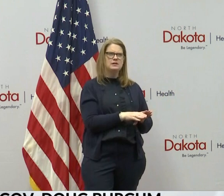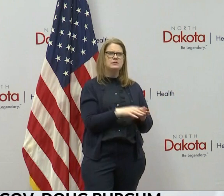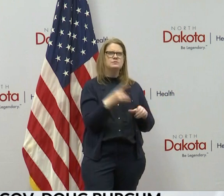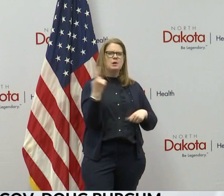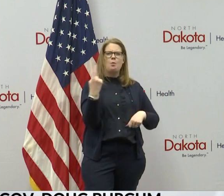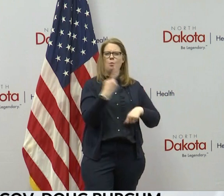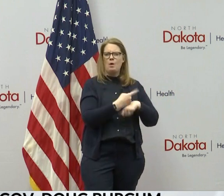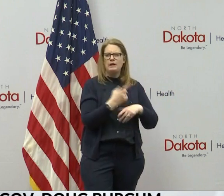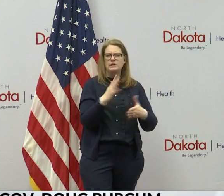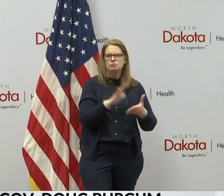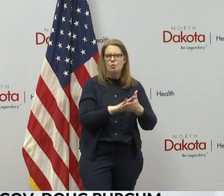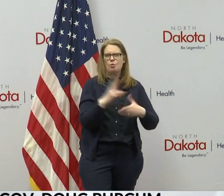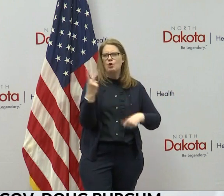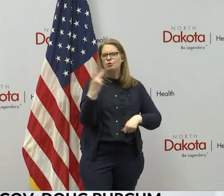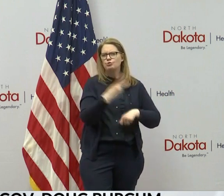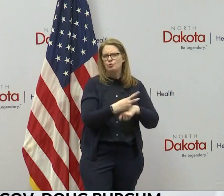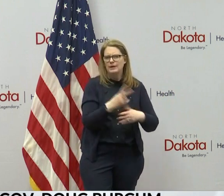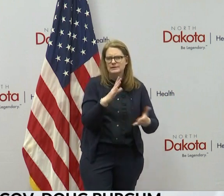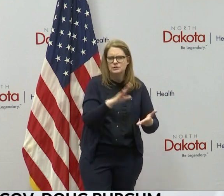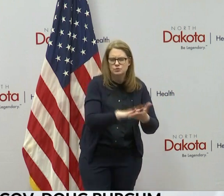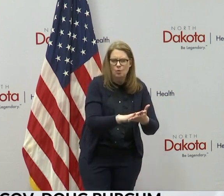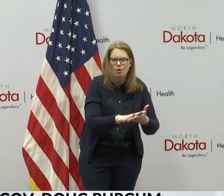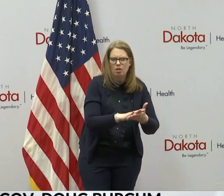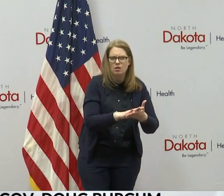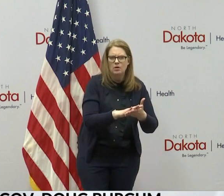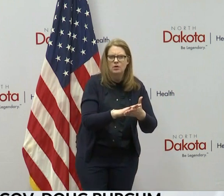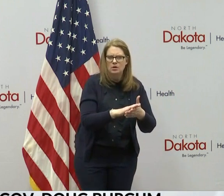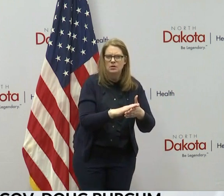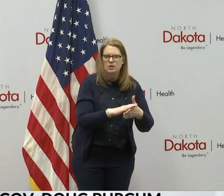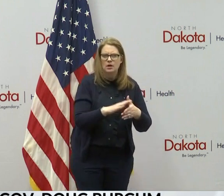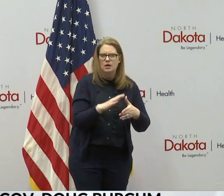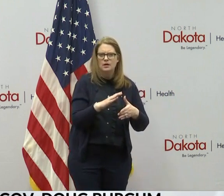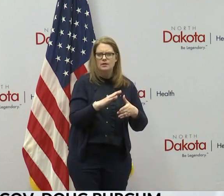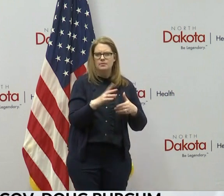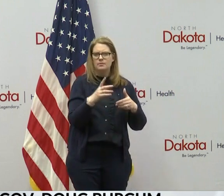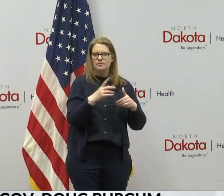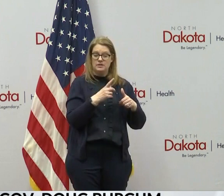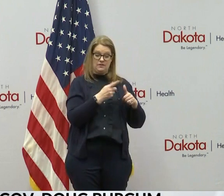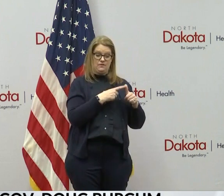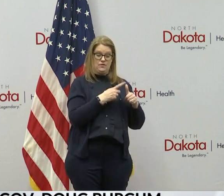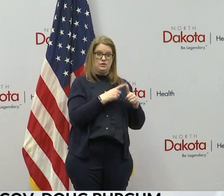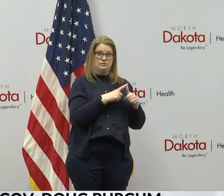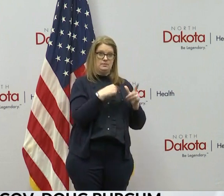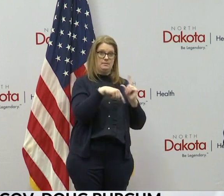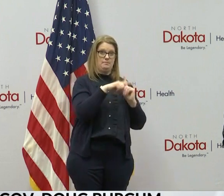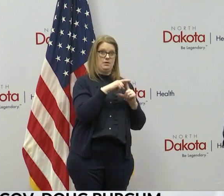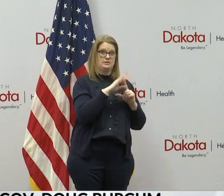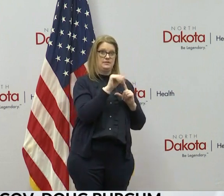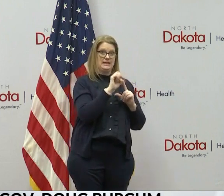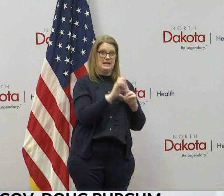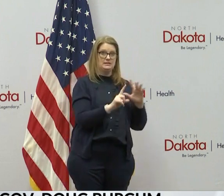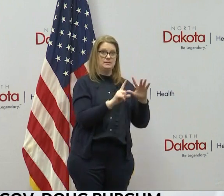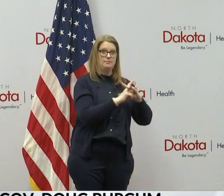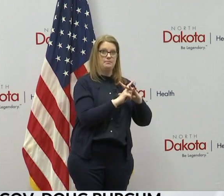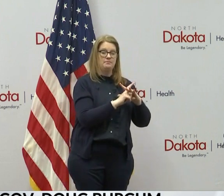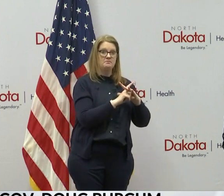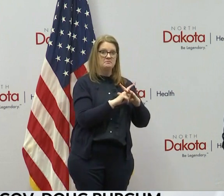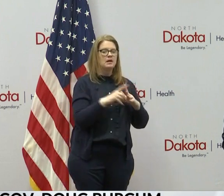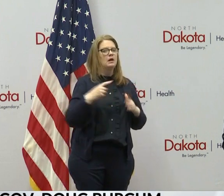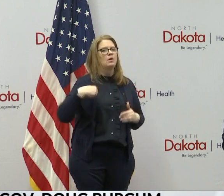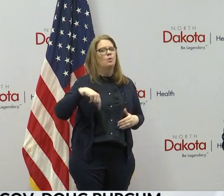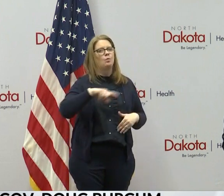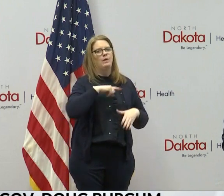day of school or after 2 days of school after the first positive case, we closed